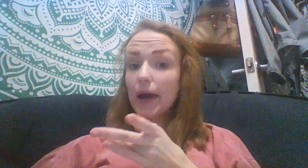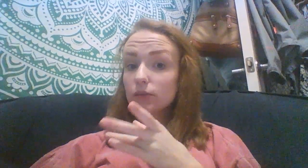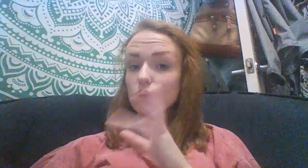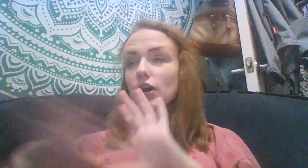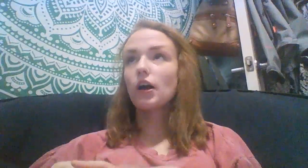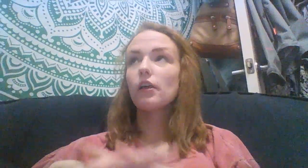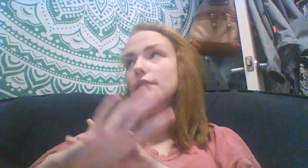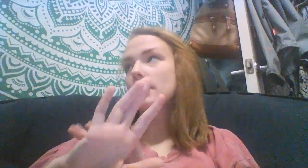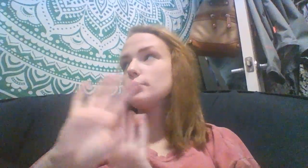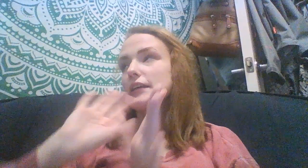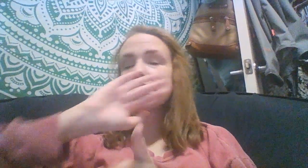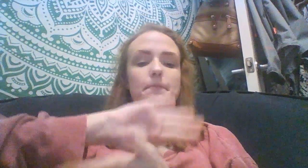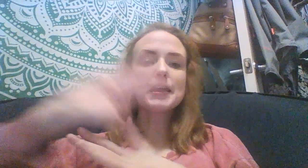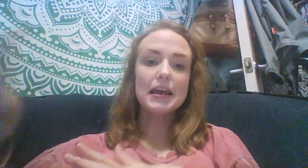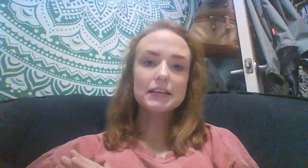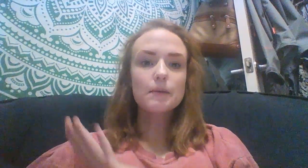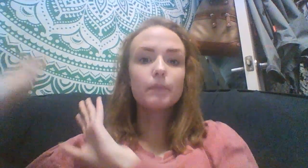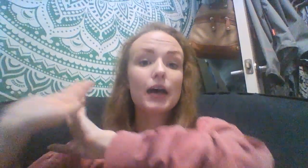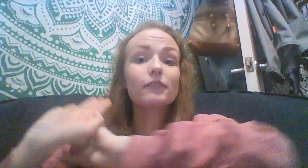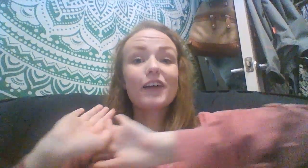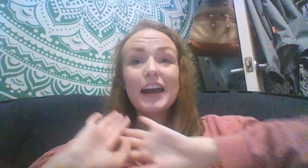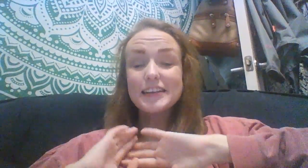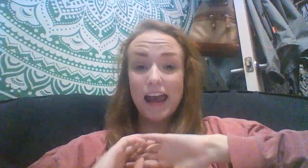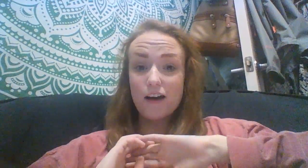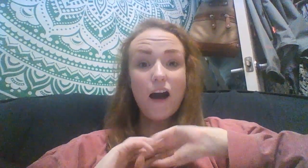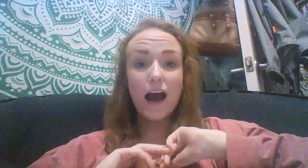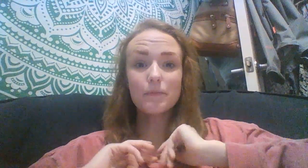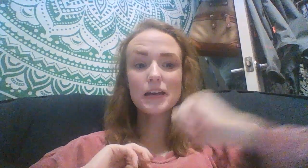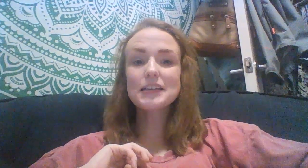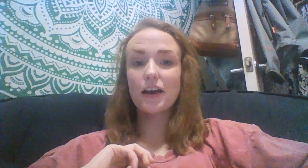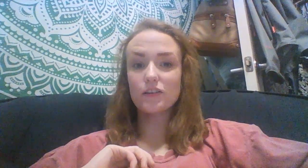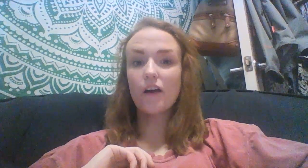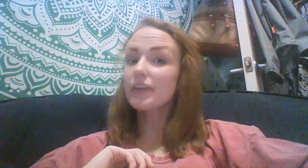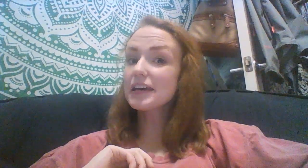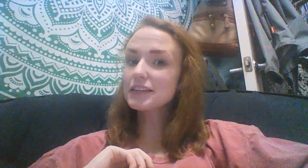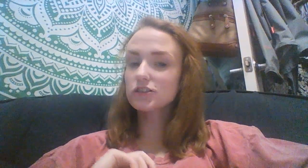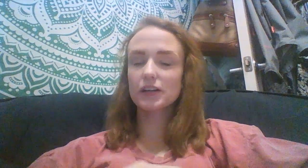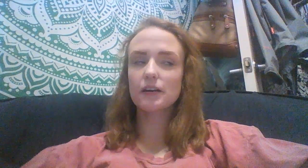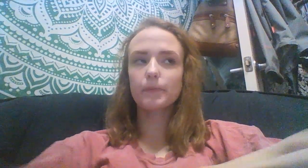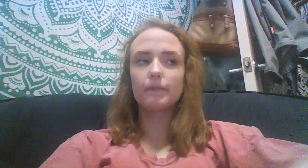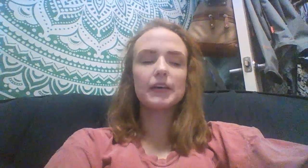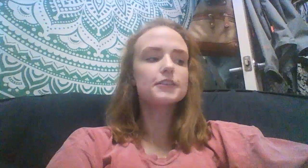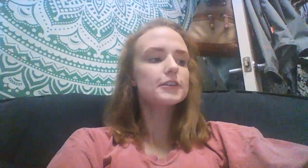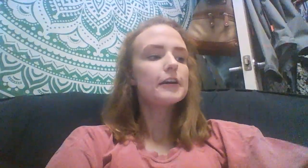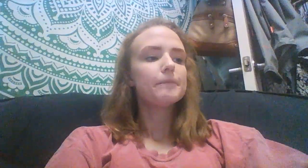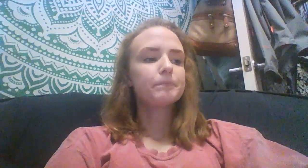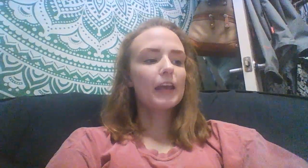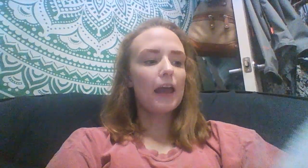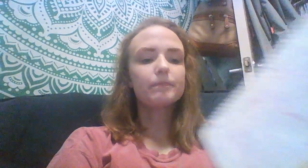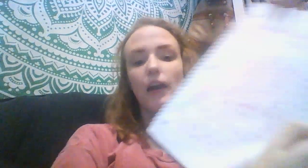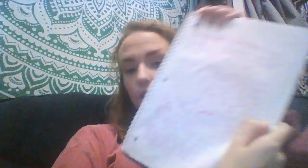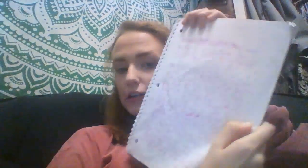expound on all of those in a minute, but right now I'm going to tell y'all the history of privilege. Okay, I wrote it